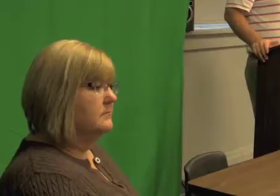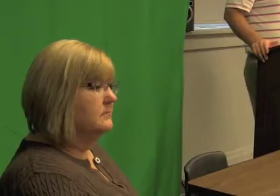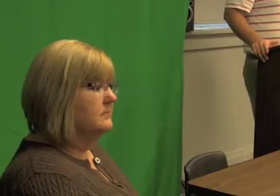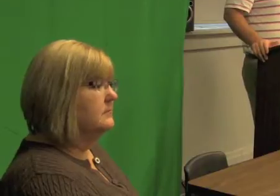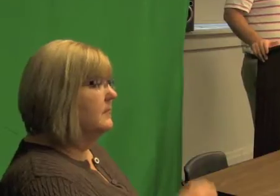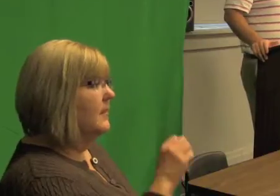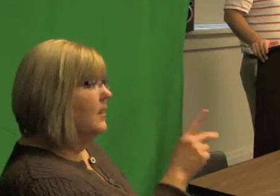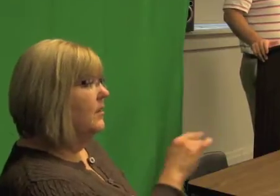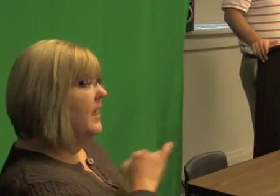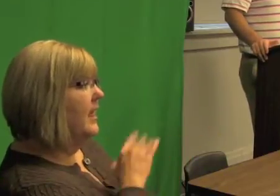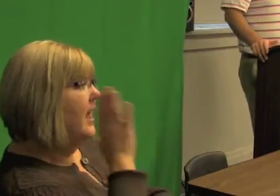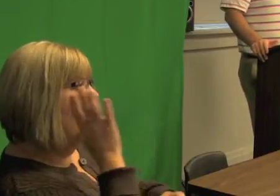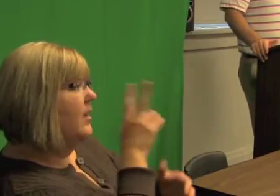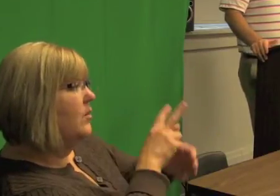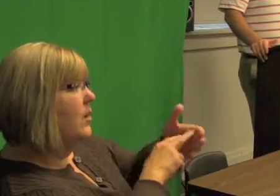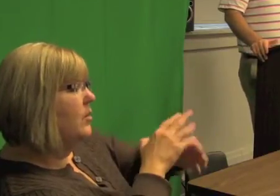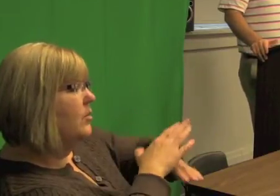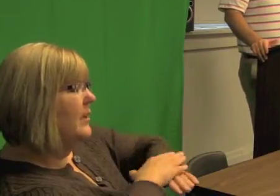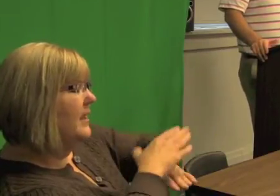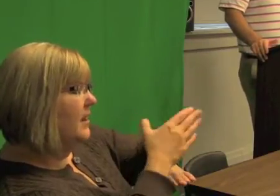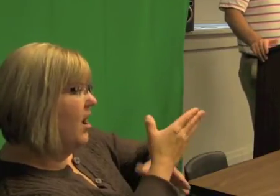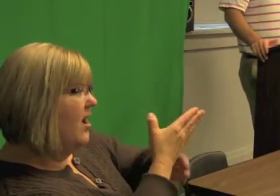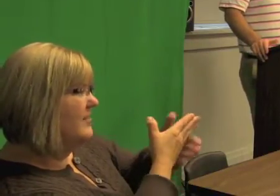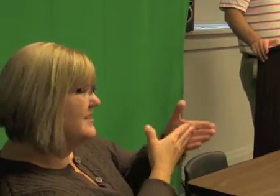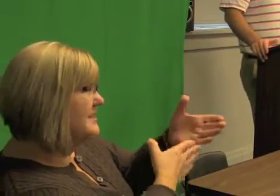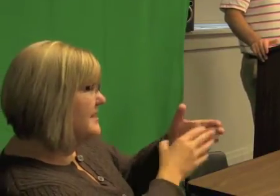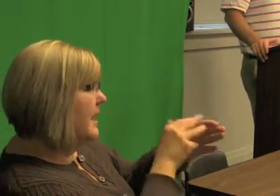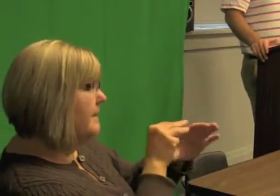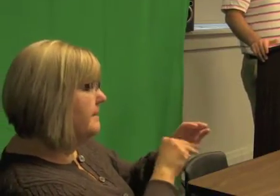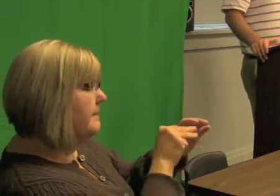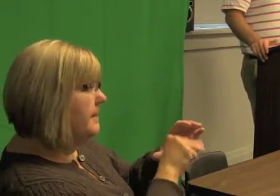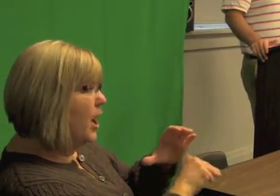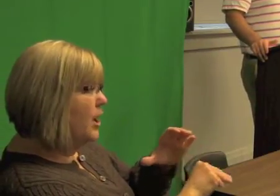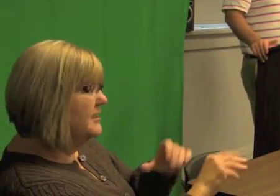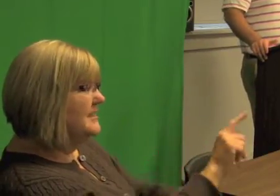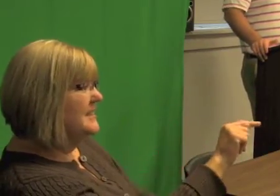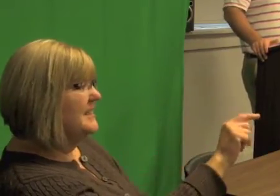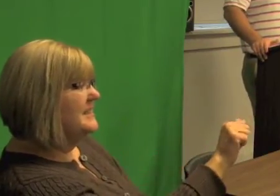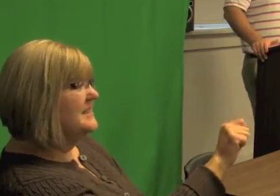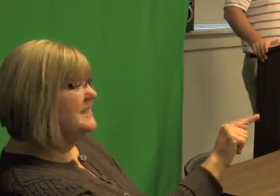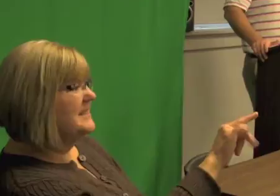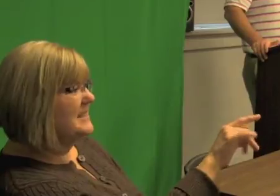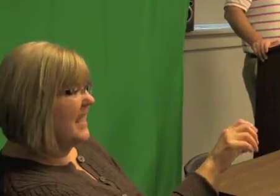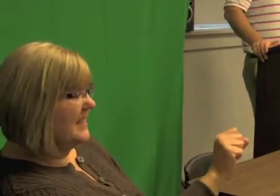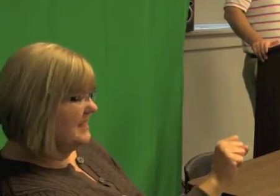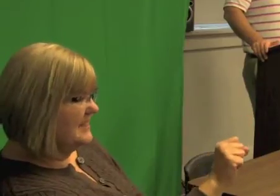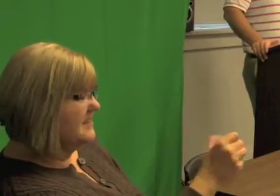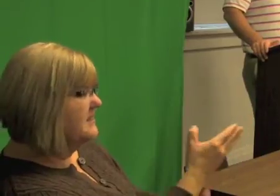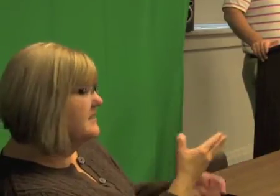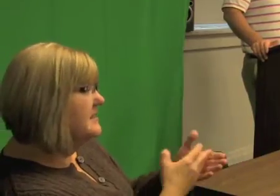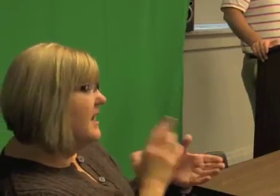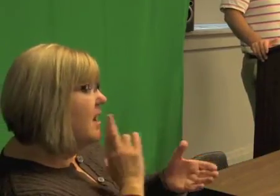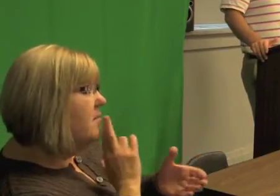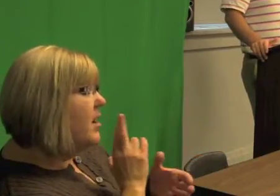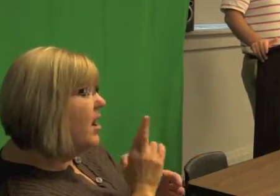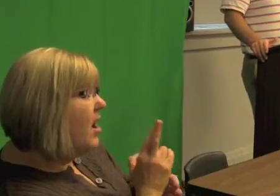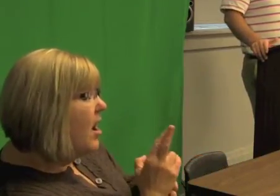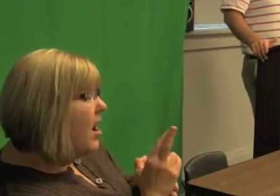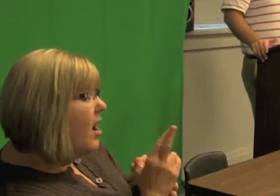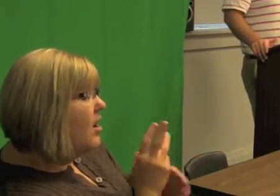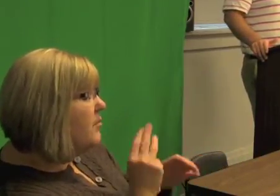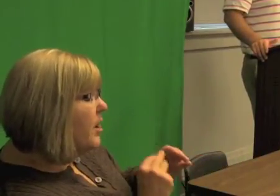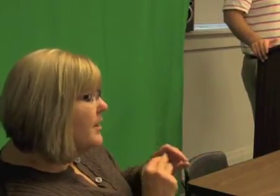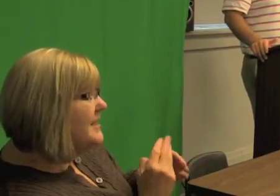Okay, I'm going to read off some marketing tactics. Some are actual marketing tactics, some are